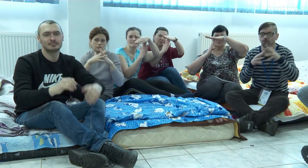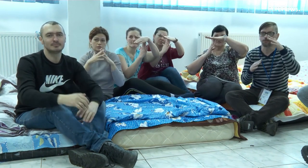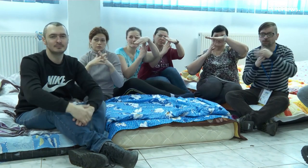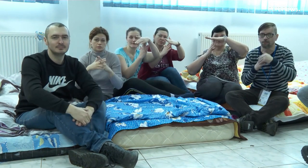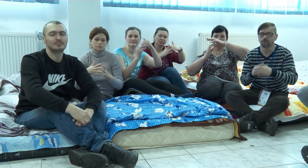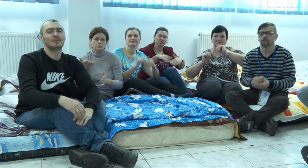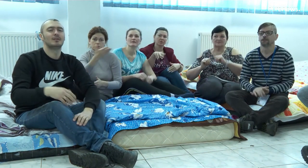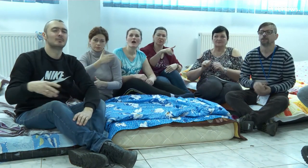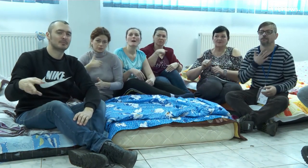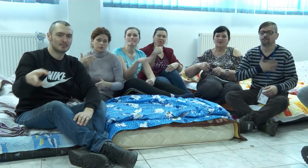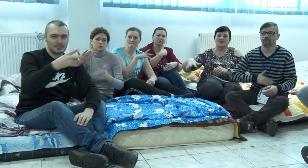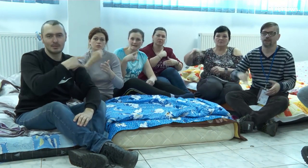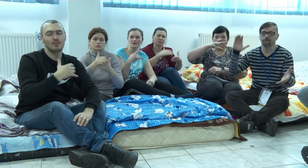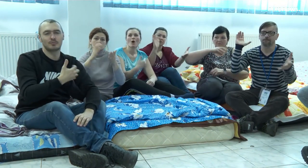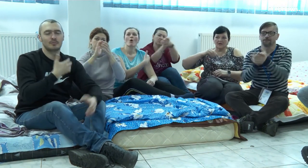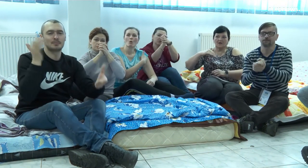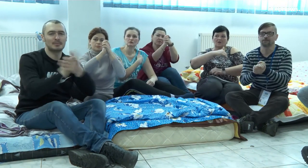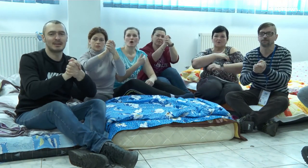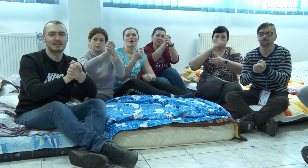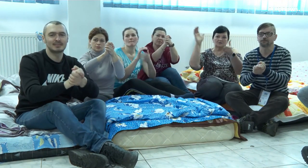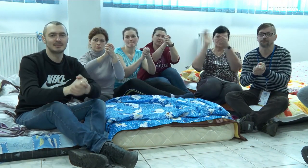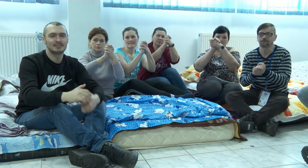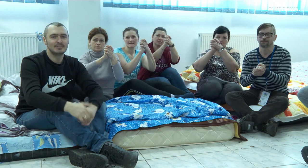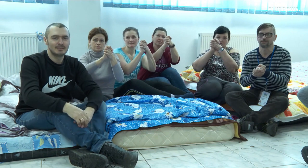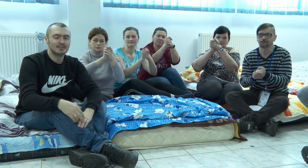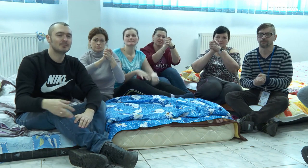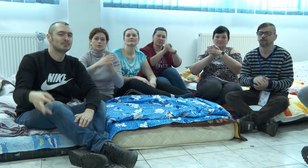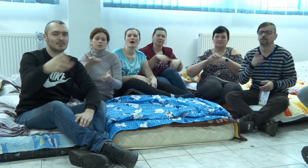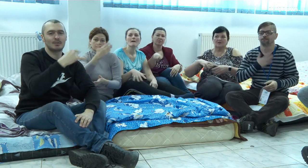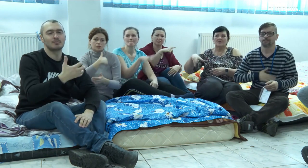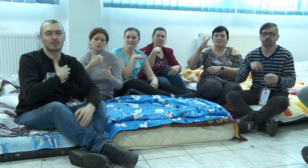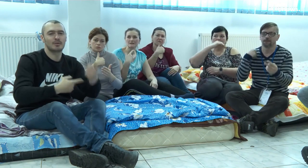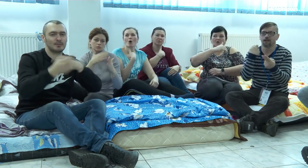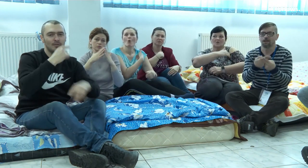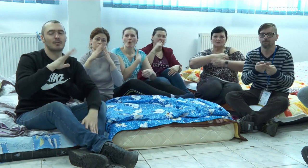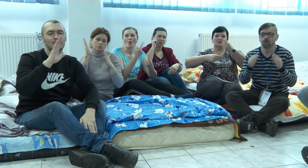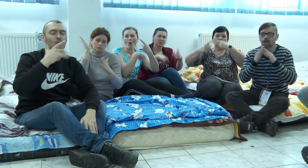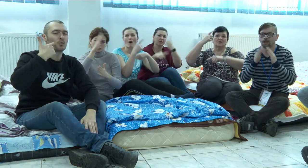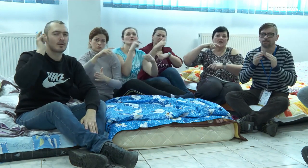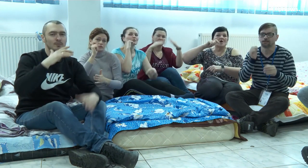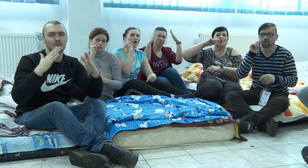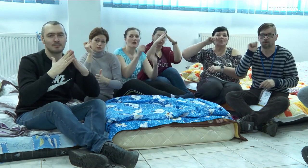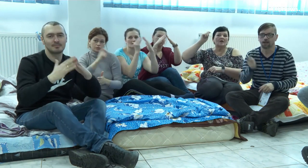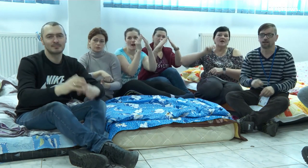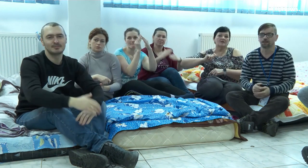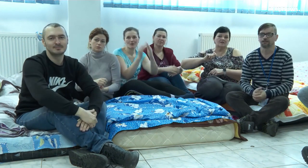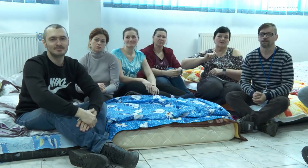We want peace. We want to go back home to Ukraine.